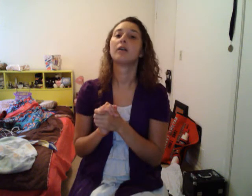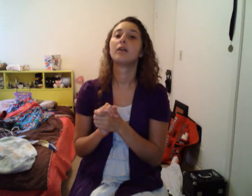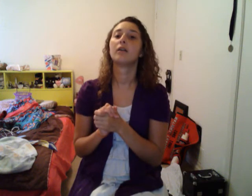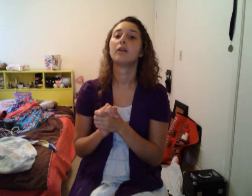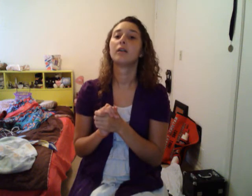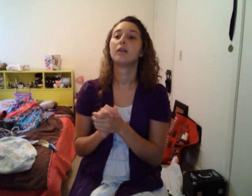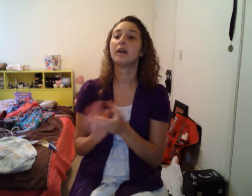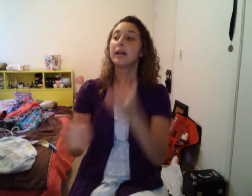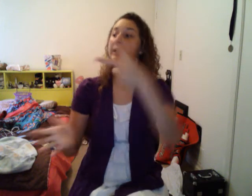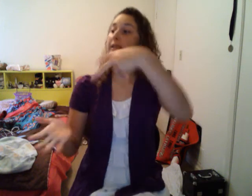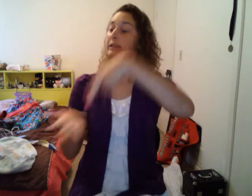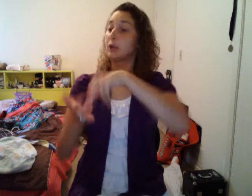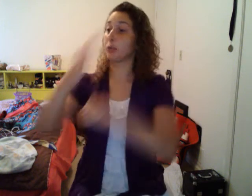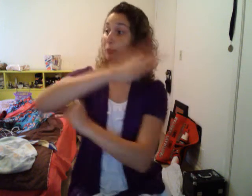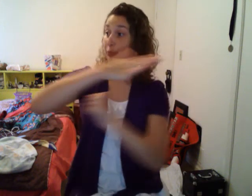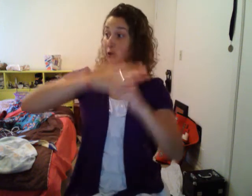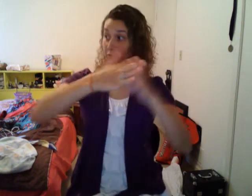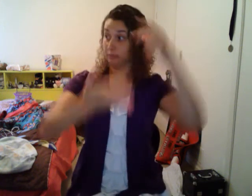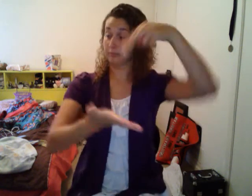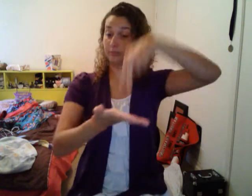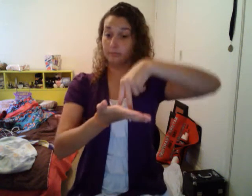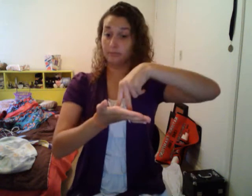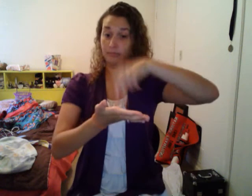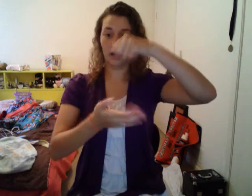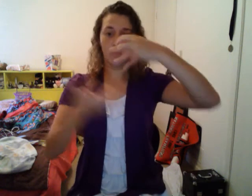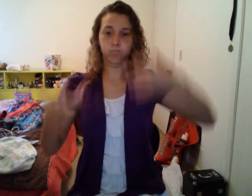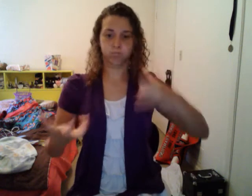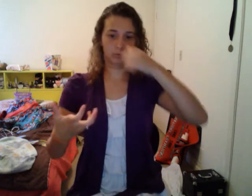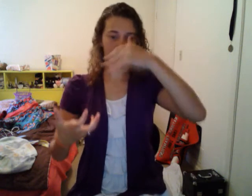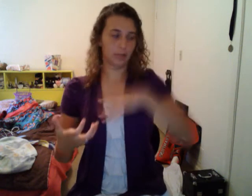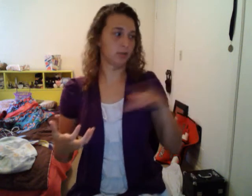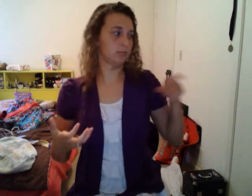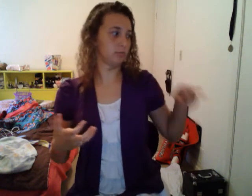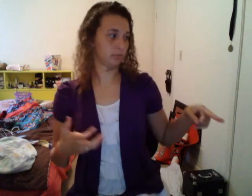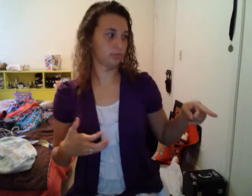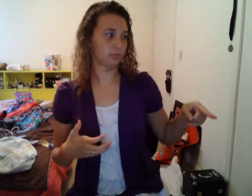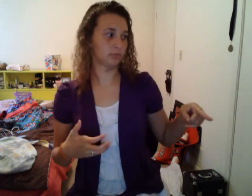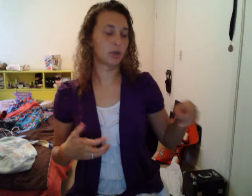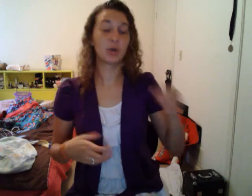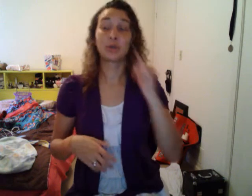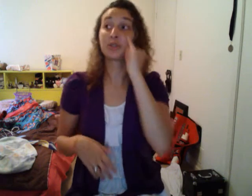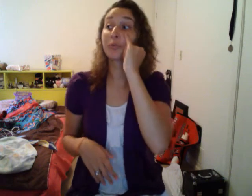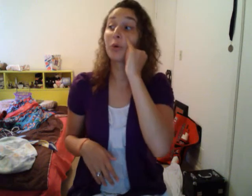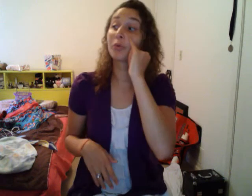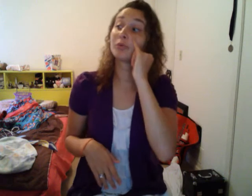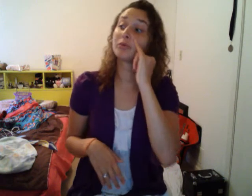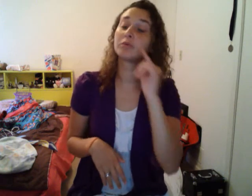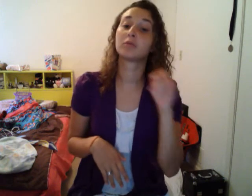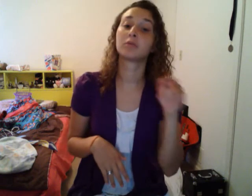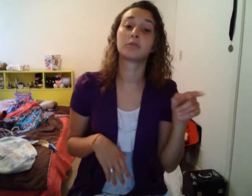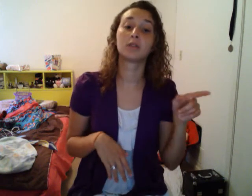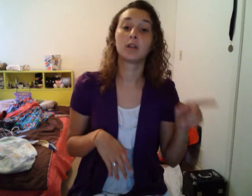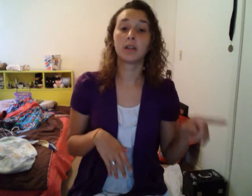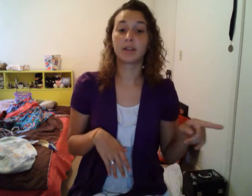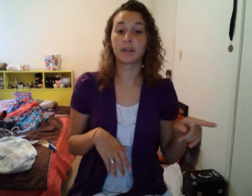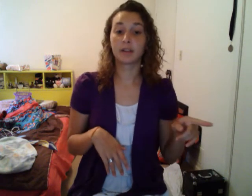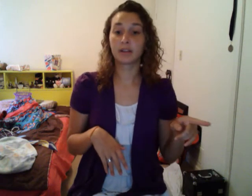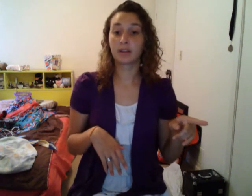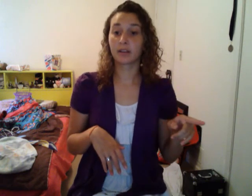standing on the bridge next to the fat man, I didn't have to push him. Suppose he were standing over a trap door that I could open by turning